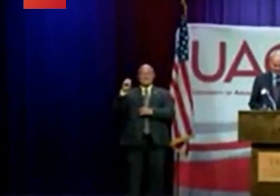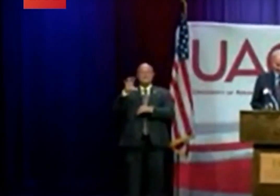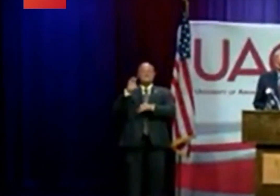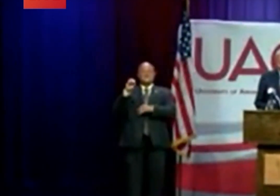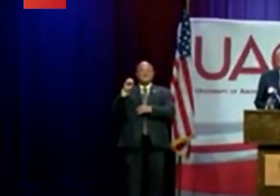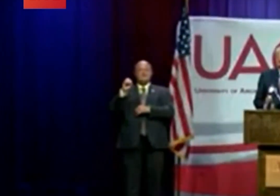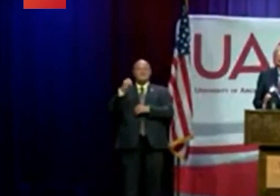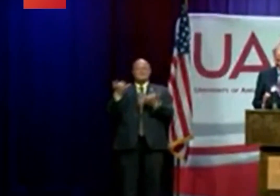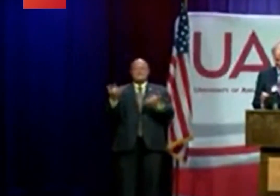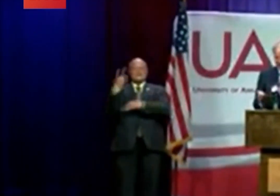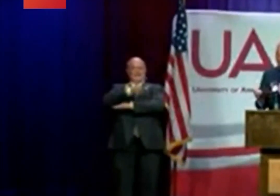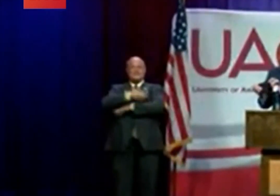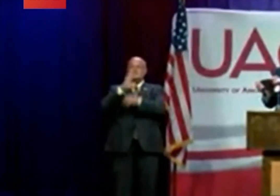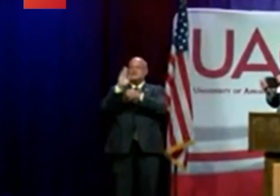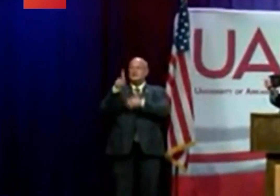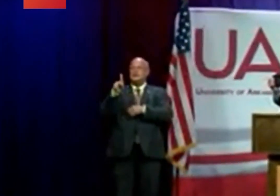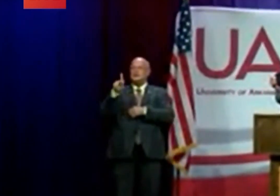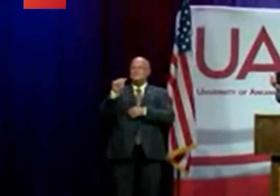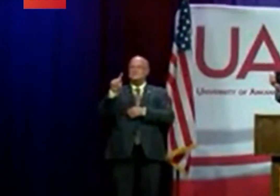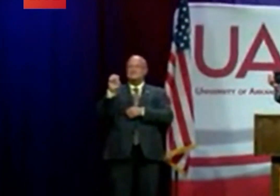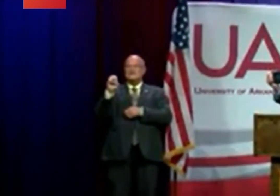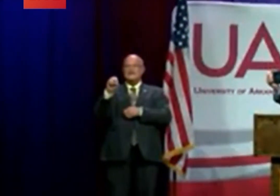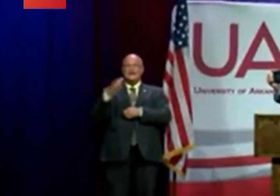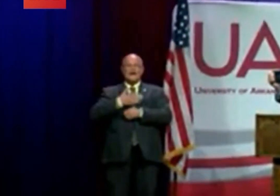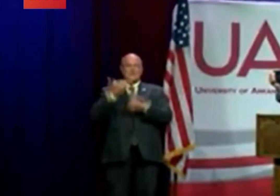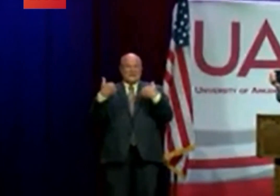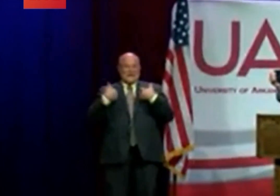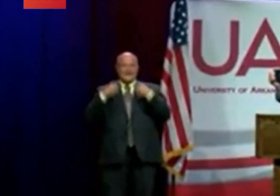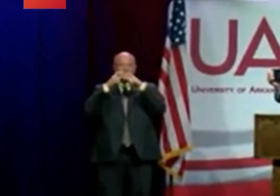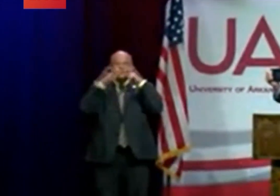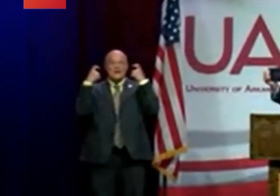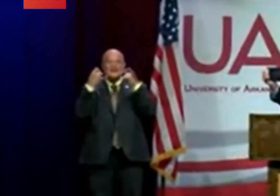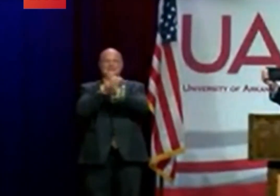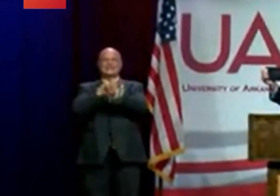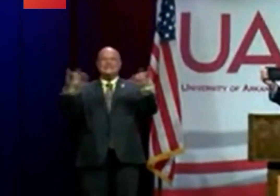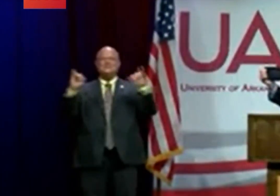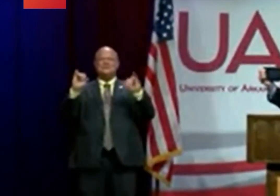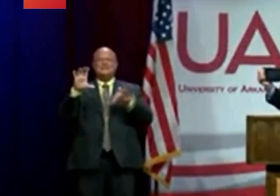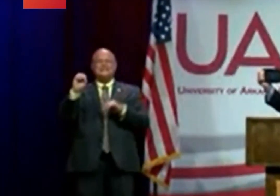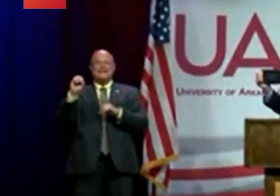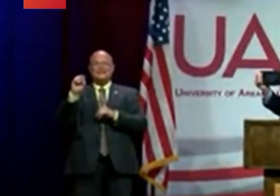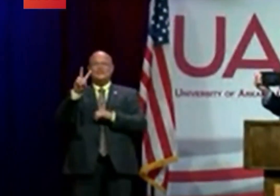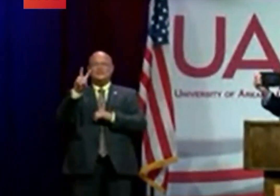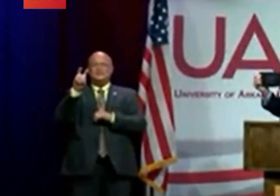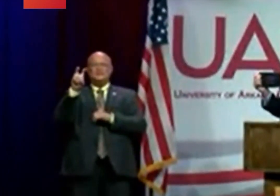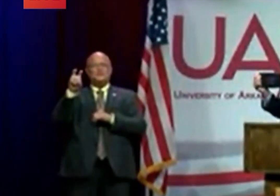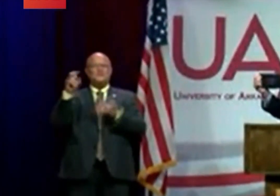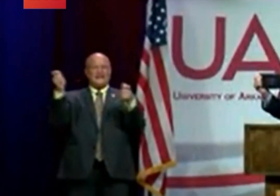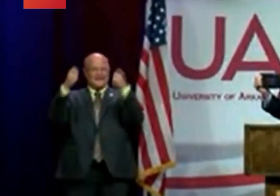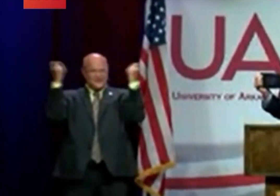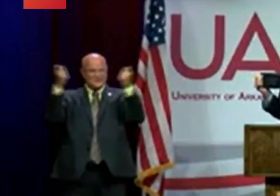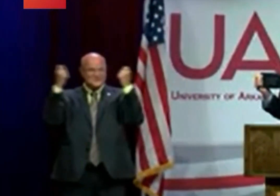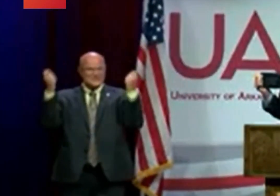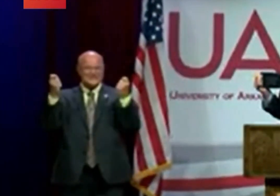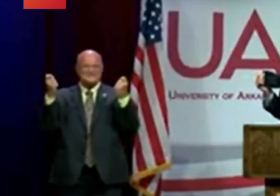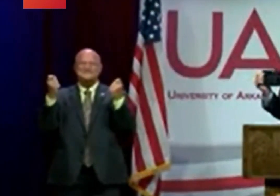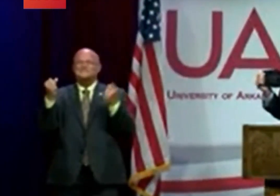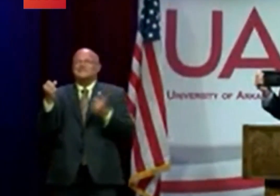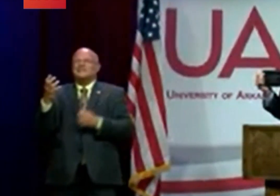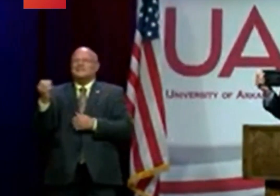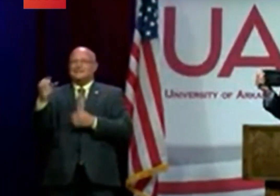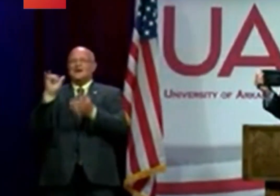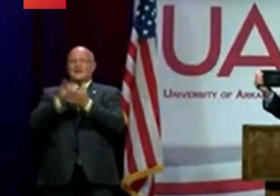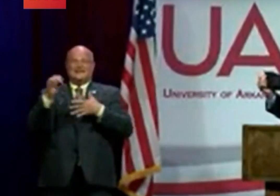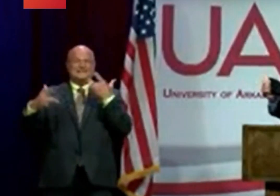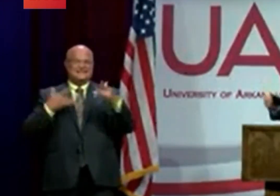COVID-19 update. I am delighted to be wearing the mask of Independence County 200th anniversary. So